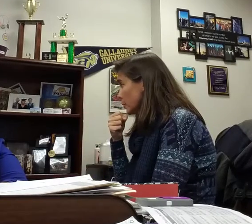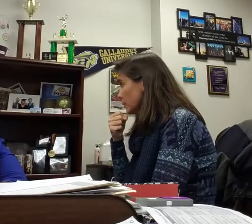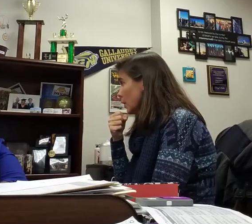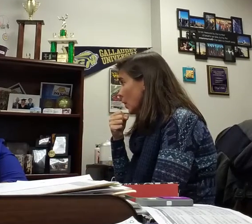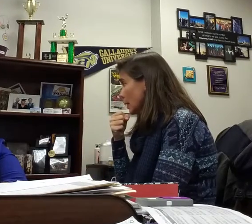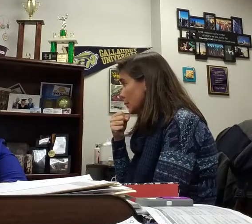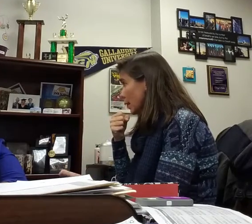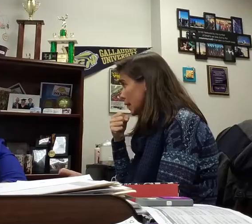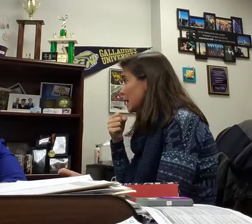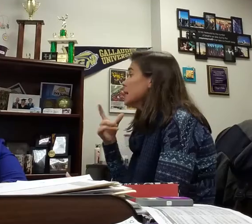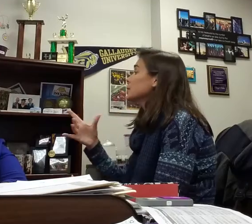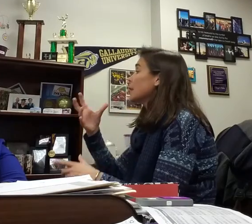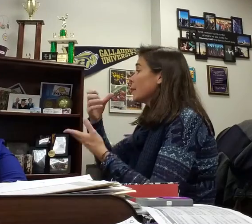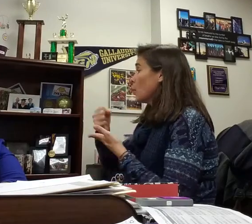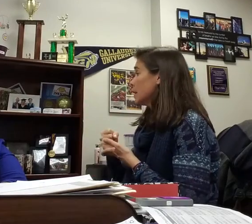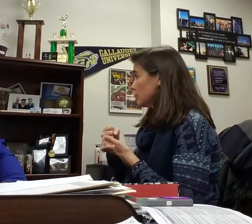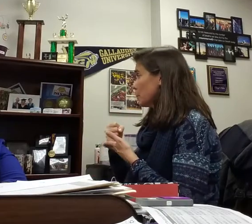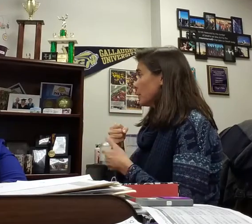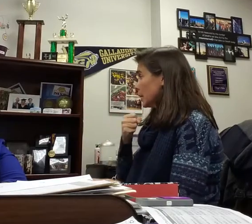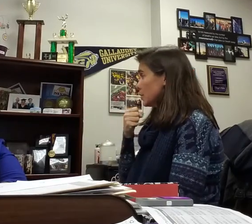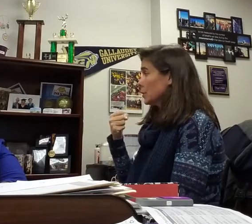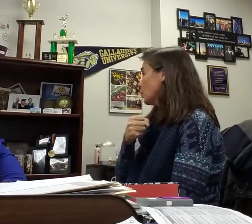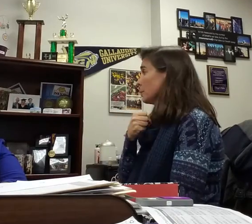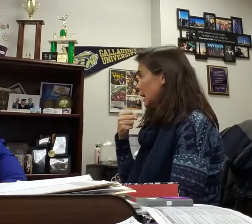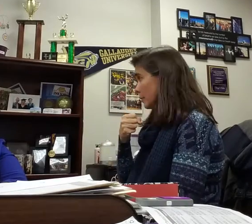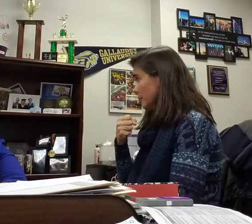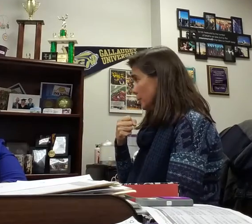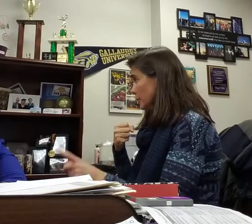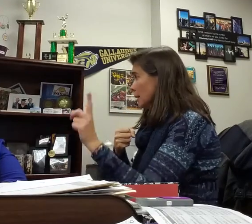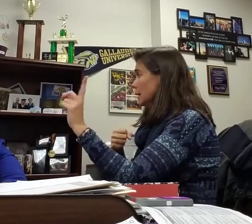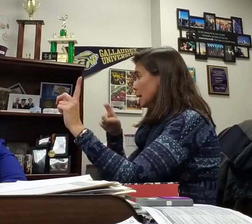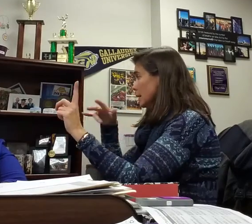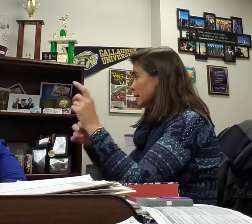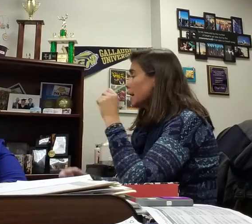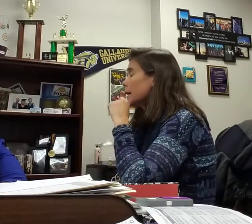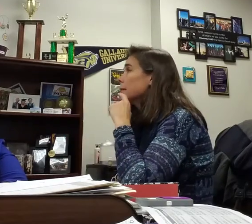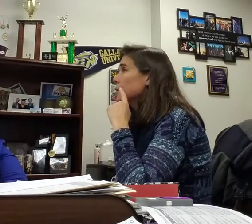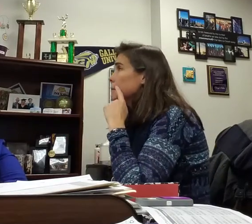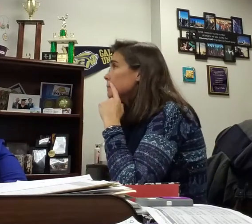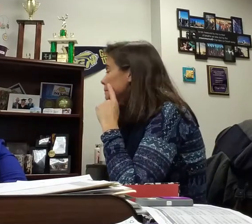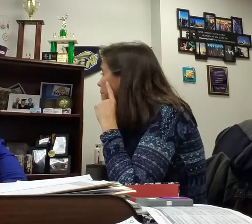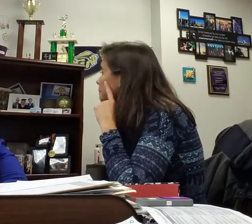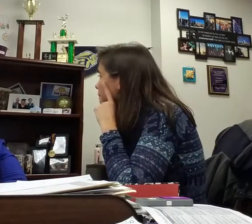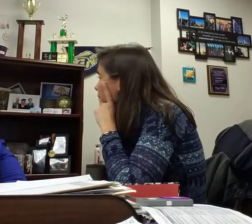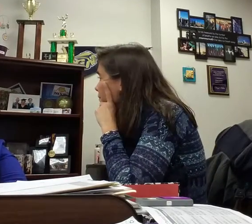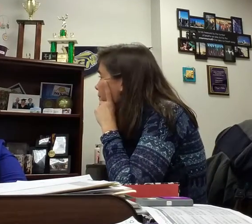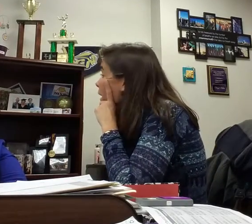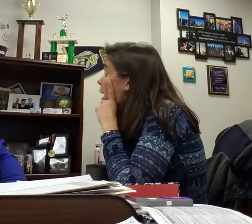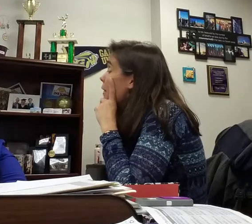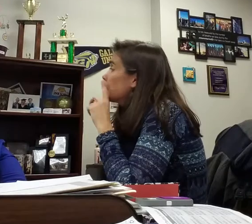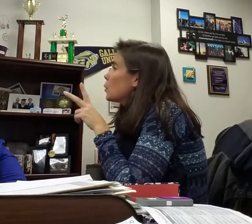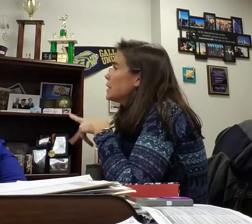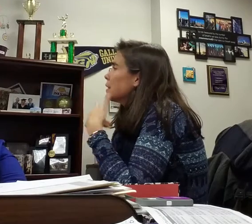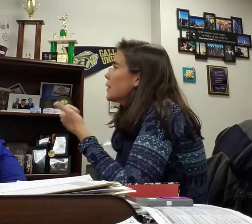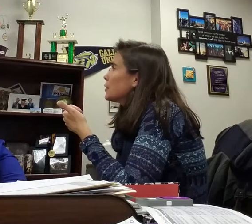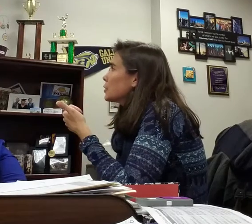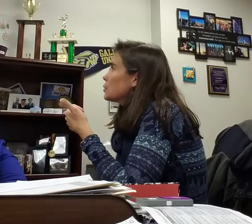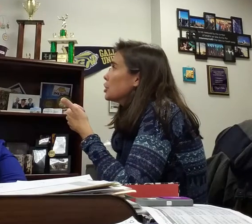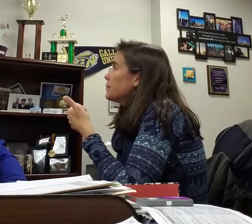microphone on and ready. So then the one interpreter can just hold the microphone. Right. And then we have the signer. And then, so what's another solution if you